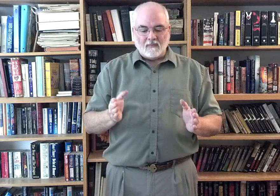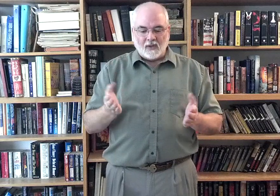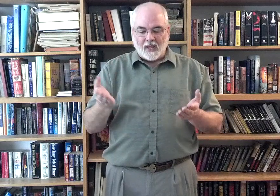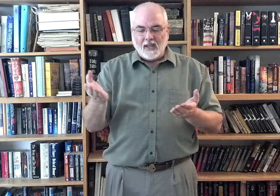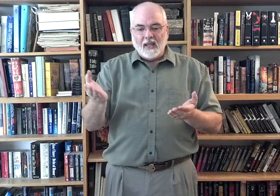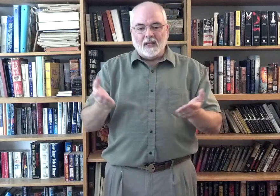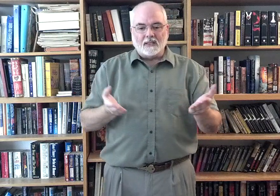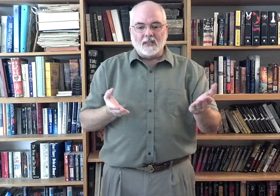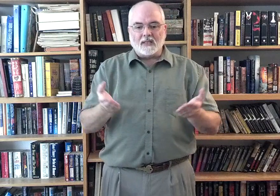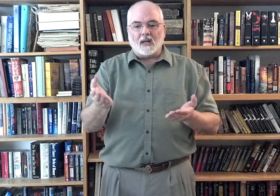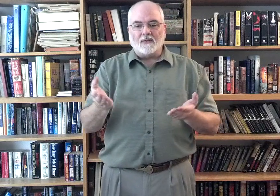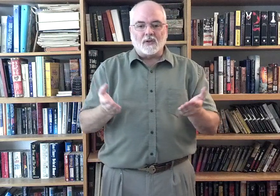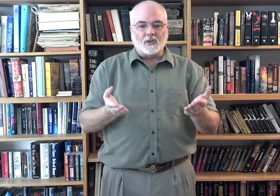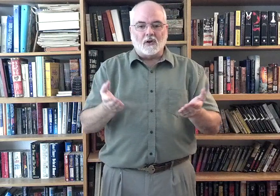Okay. This is a sign for serve.